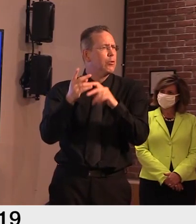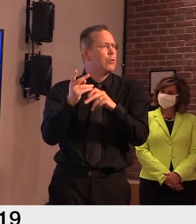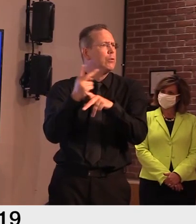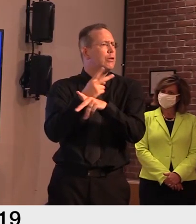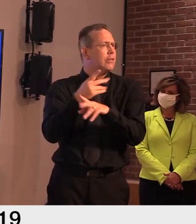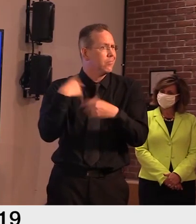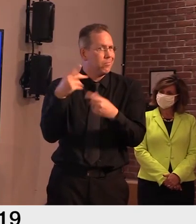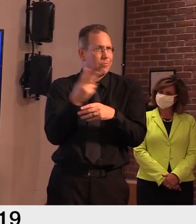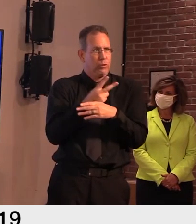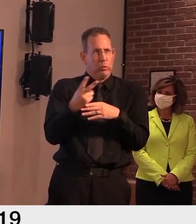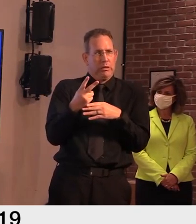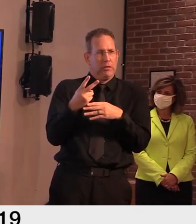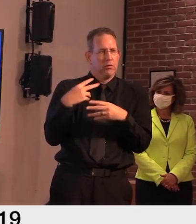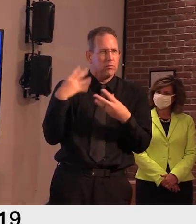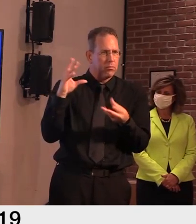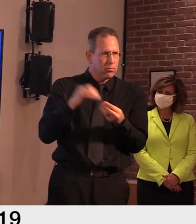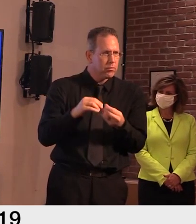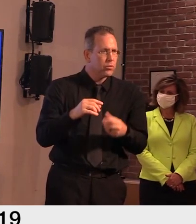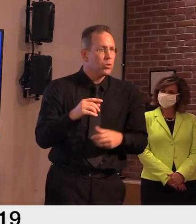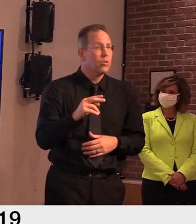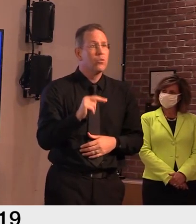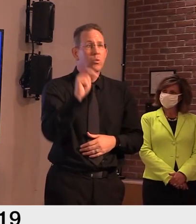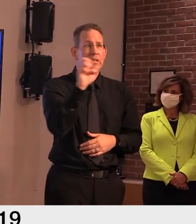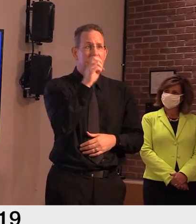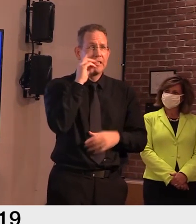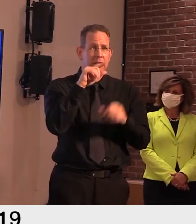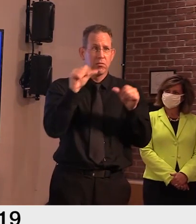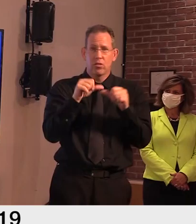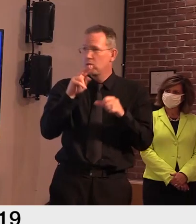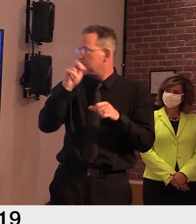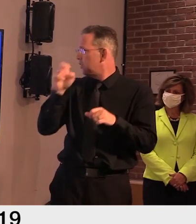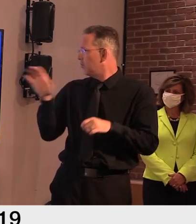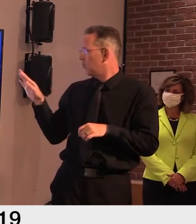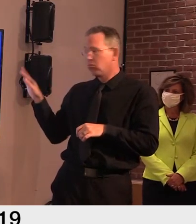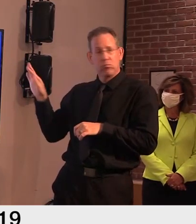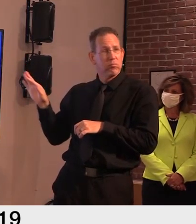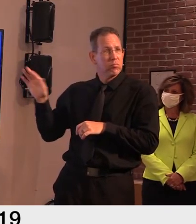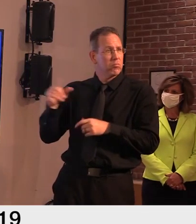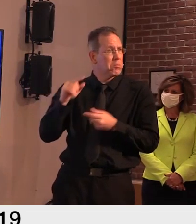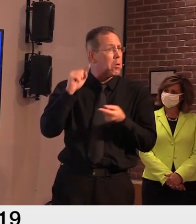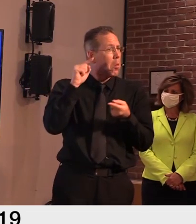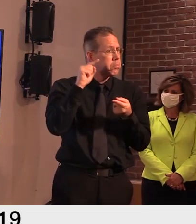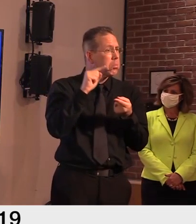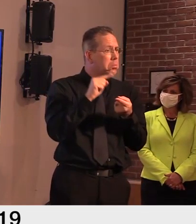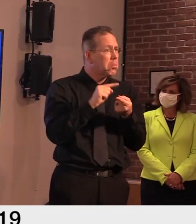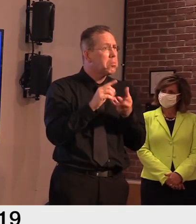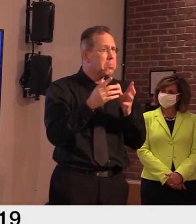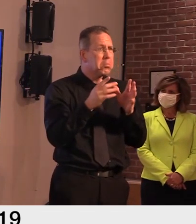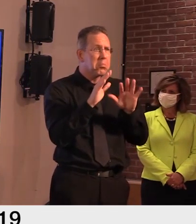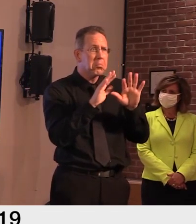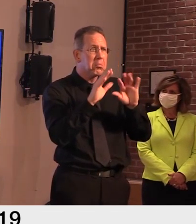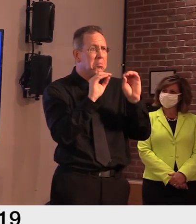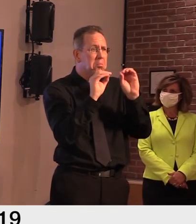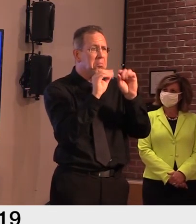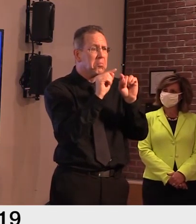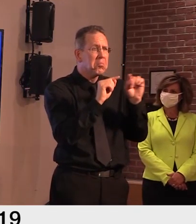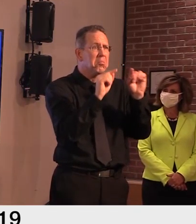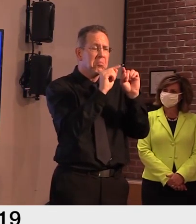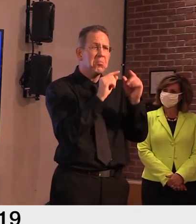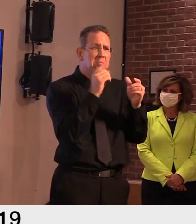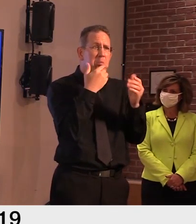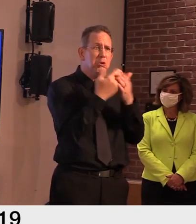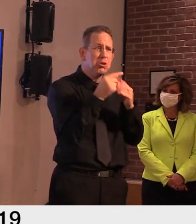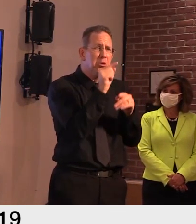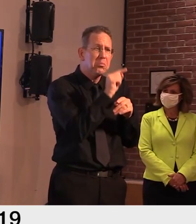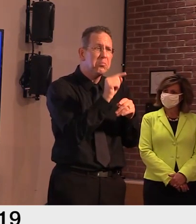the gray being areas that will be flat or low level of cases like in Vermont, and the red being areas where we will see increases across the